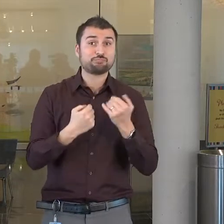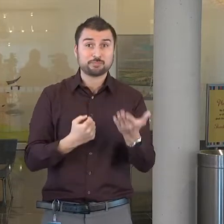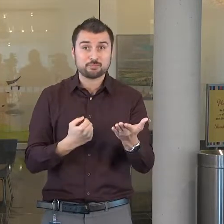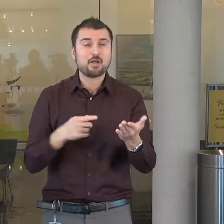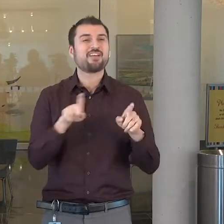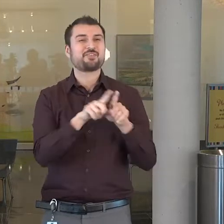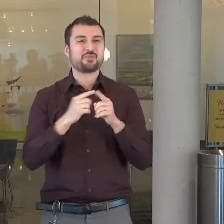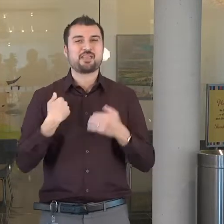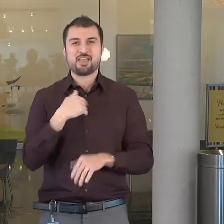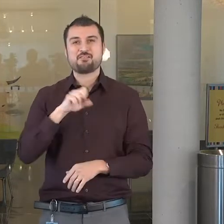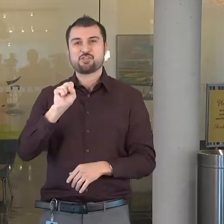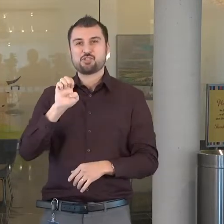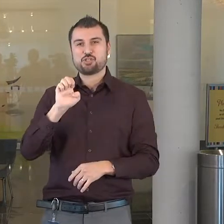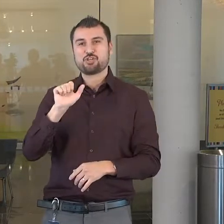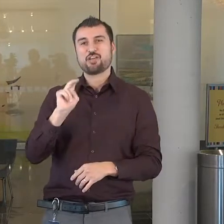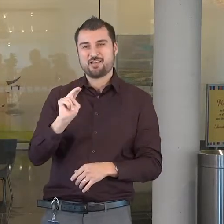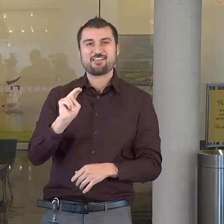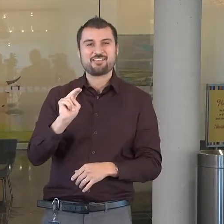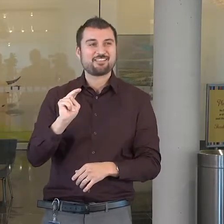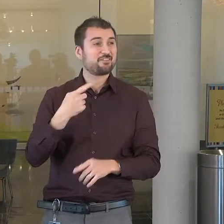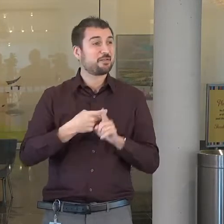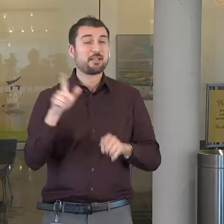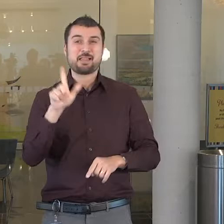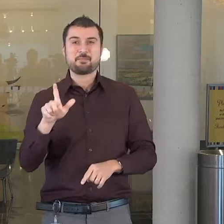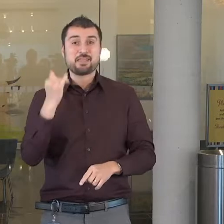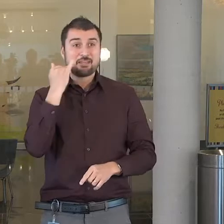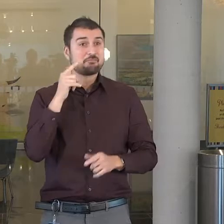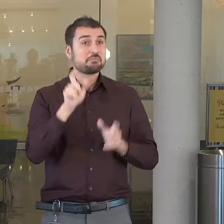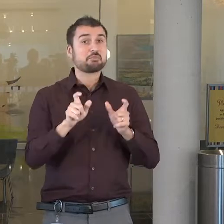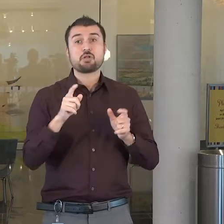And we also have Sean here from the library in case anyone has library questions.